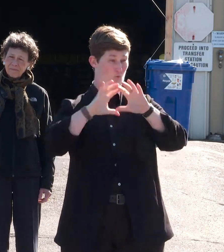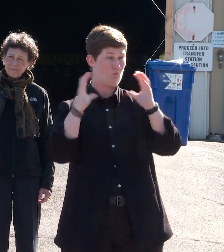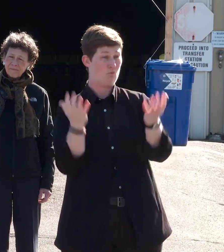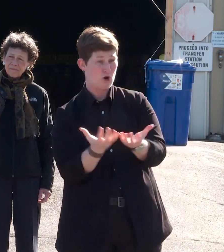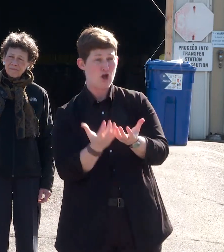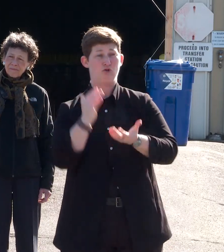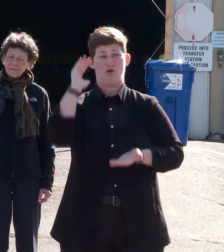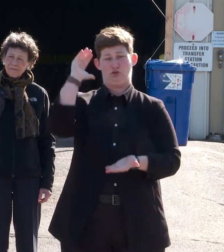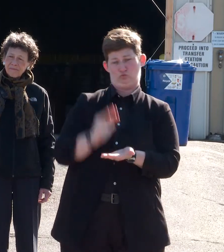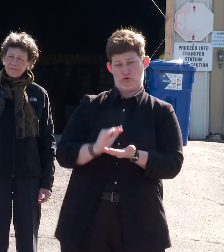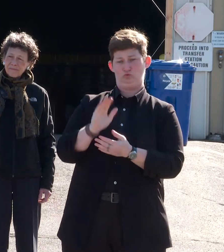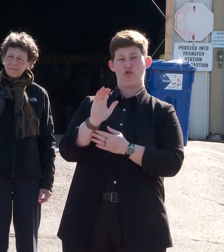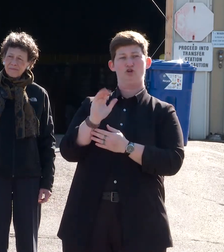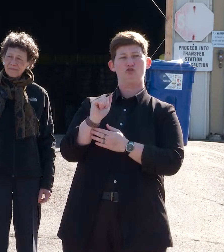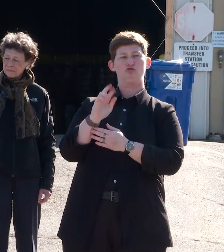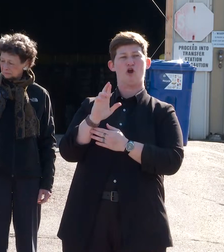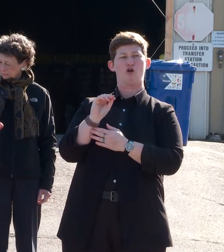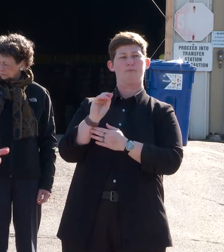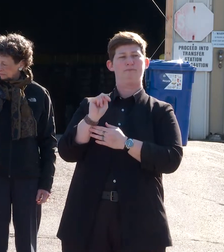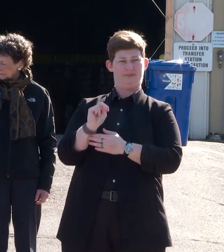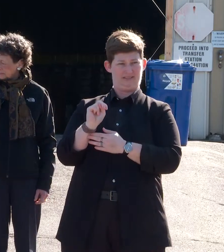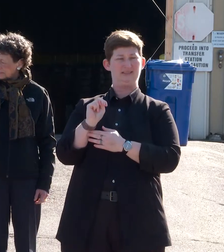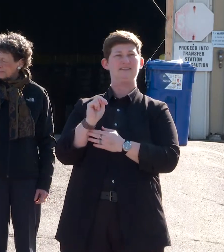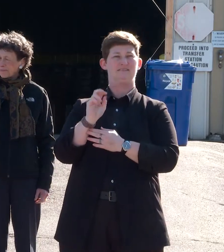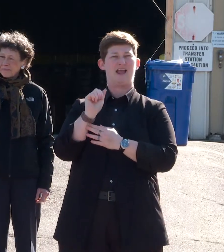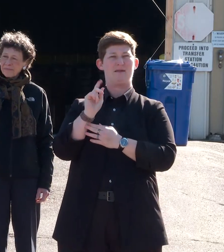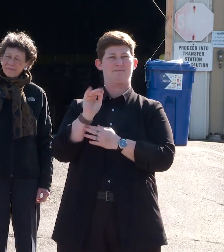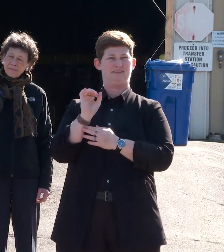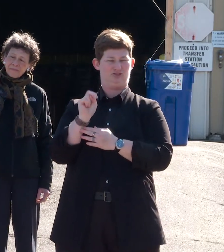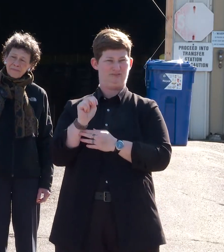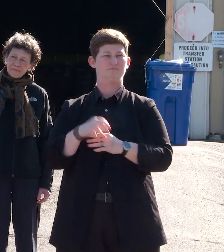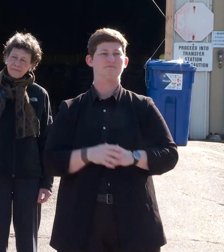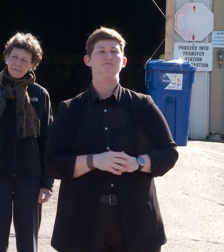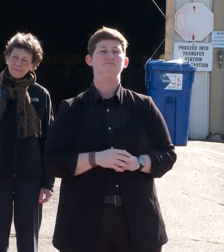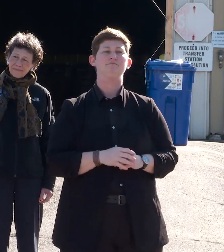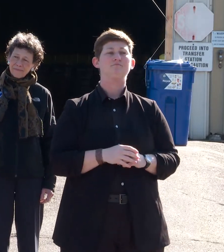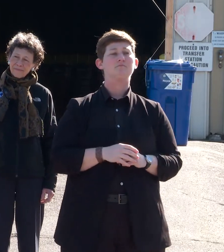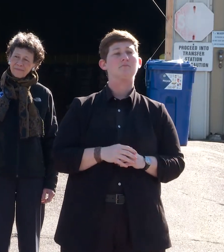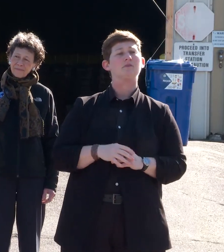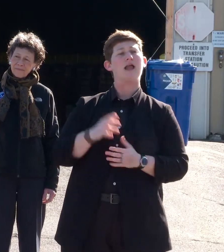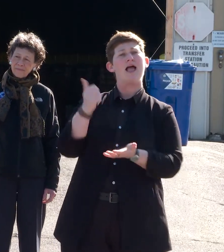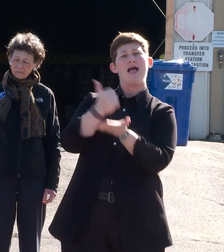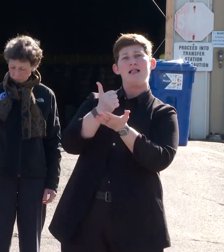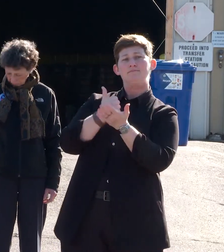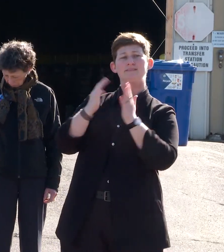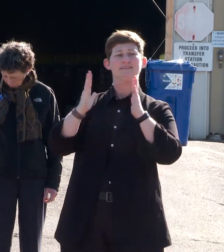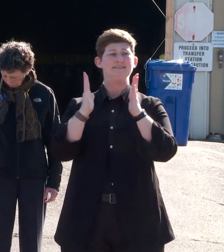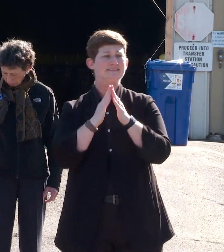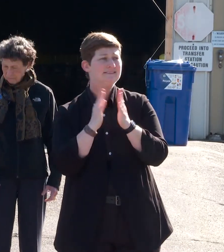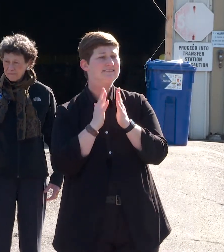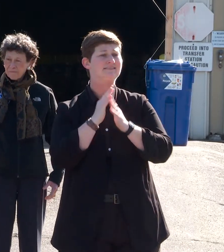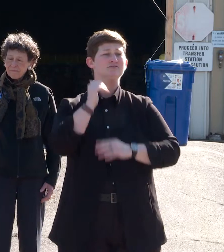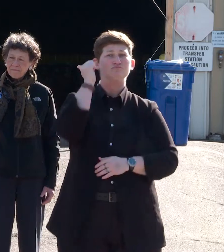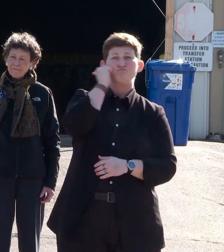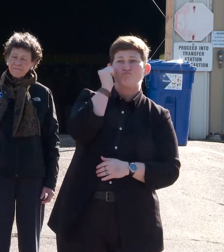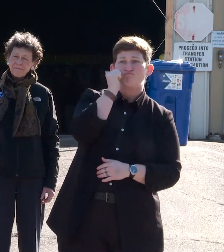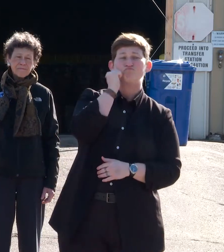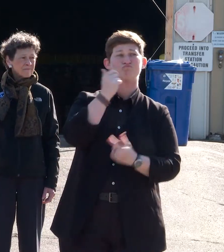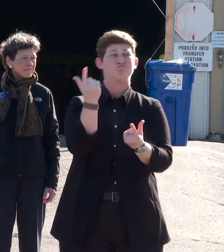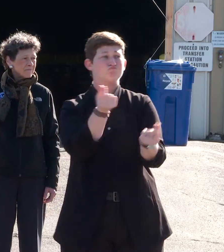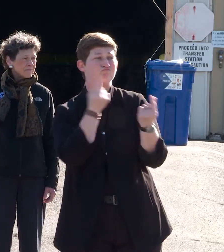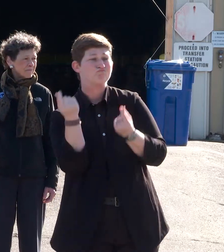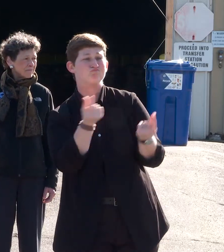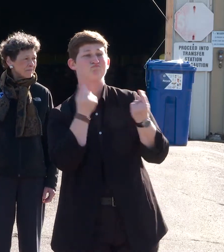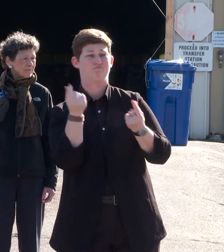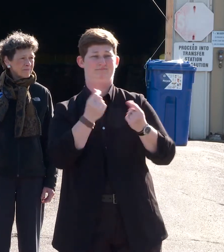It's helping to reduce waste. It helps cities do the regular day-to-day work that cities need to do. And as we know, there's